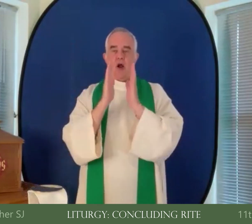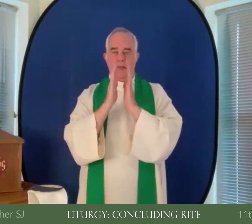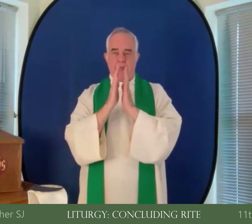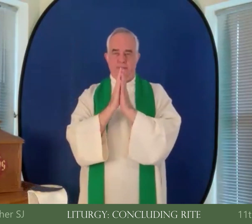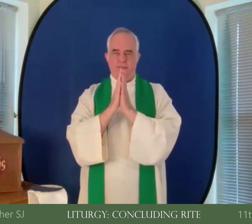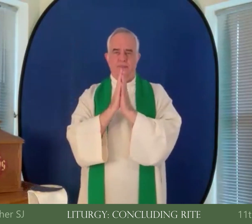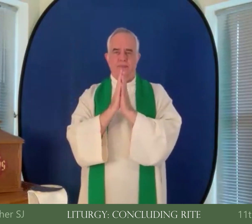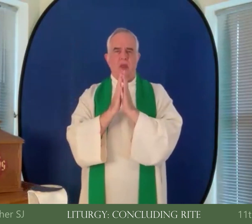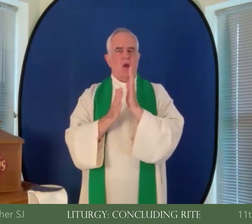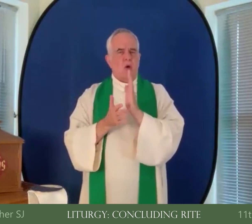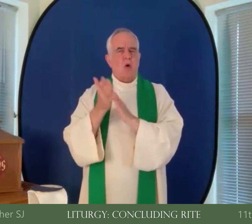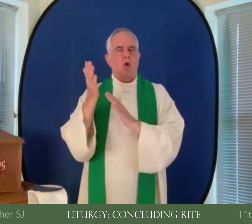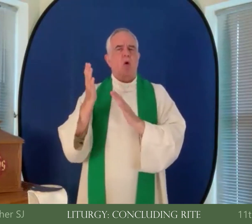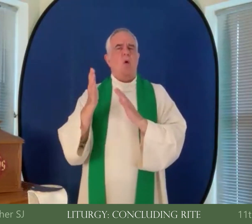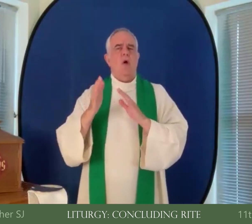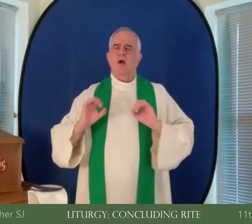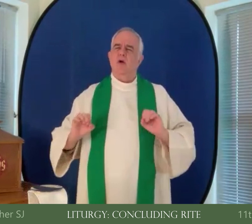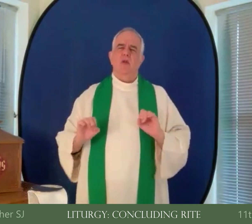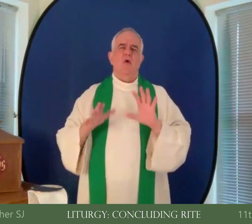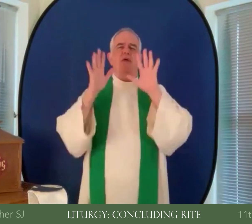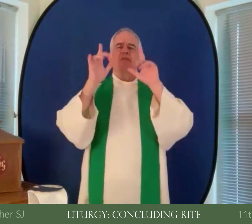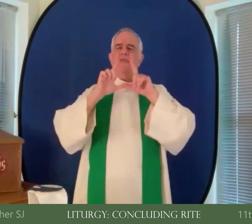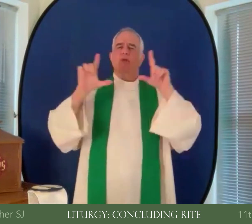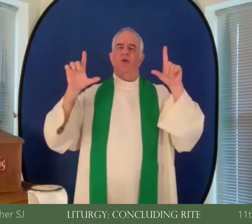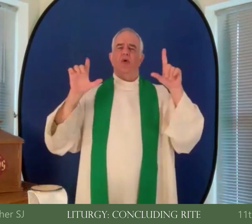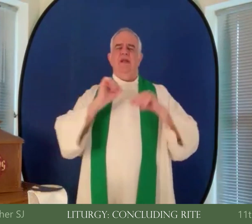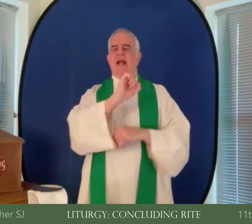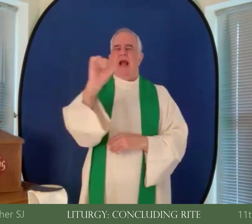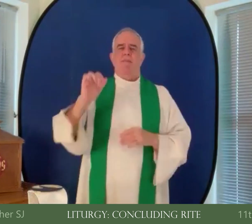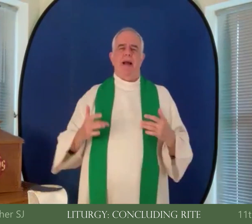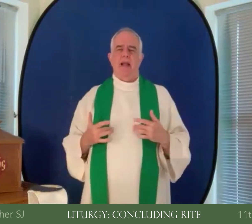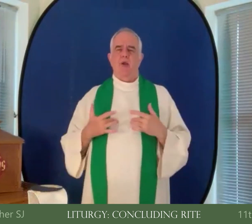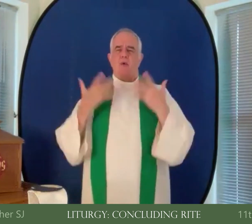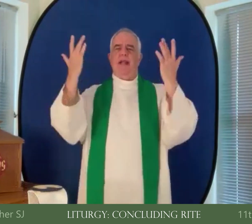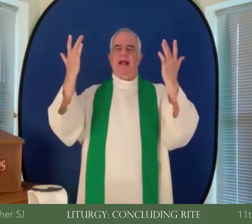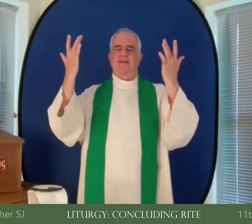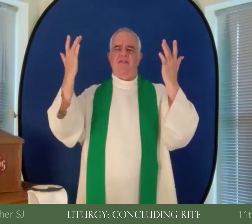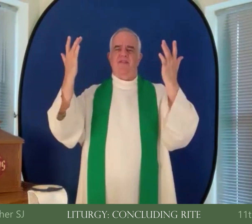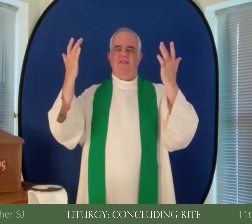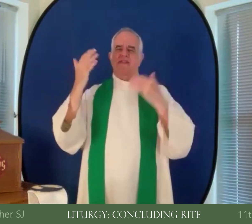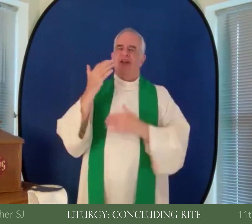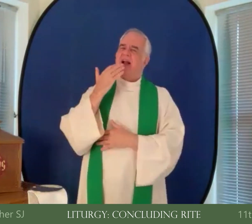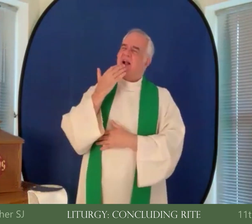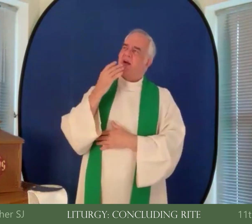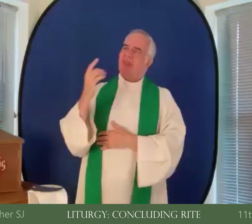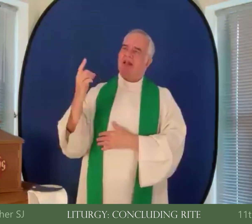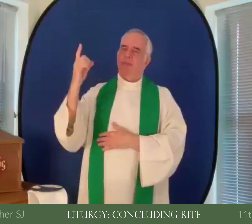Amen. Go glorify the Lord by your life. And be